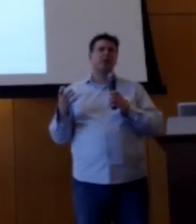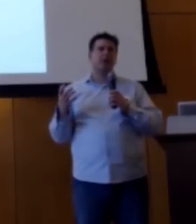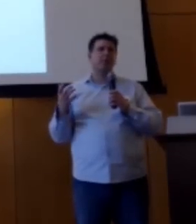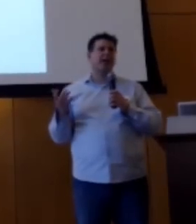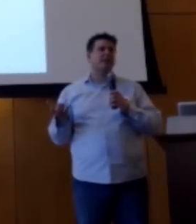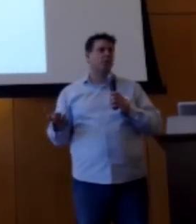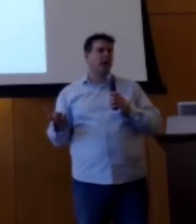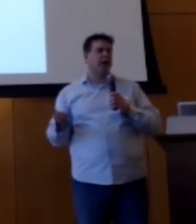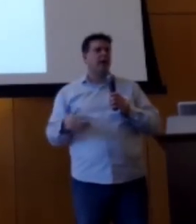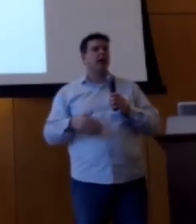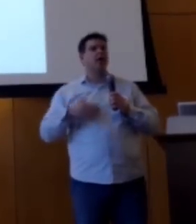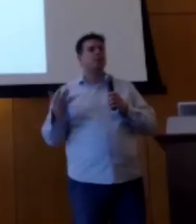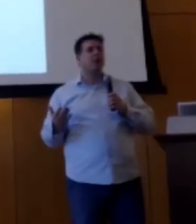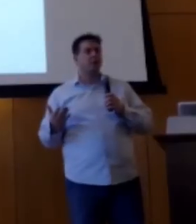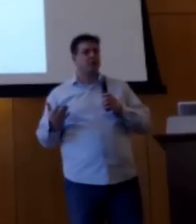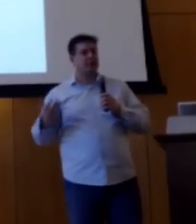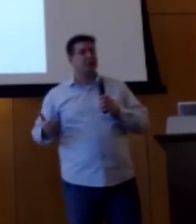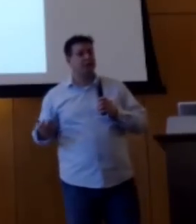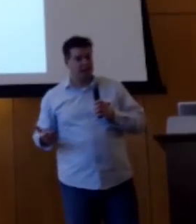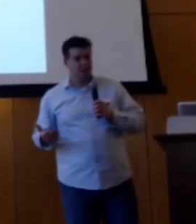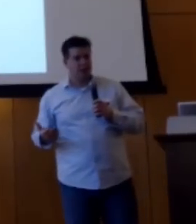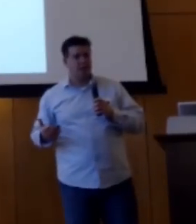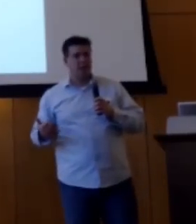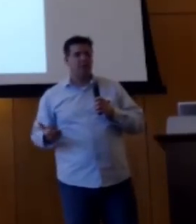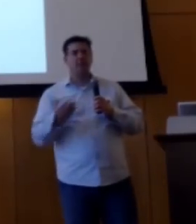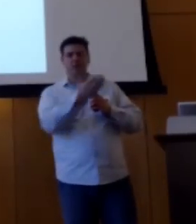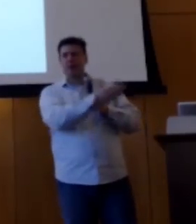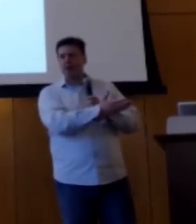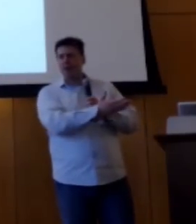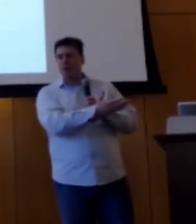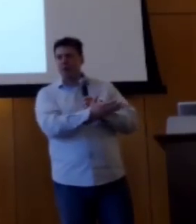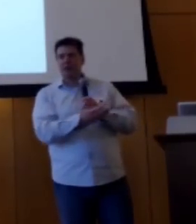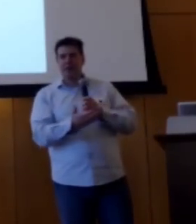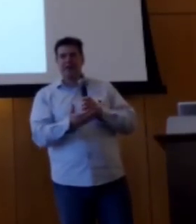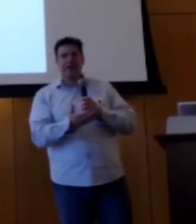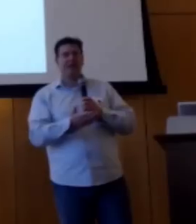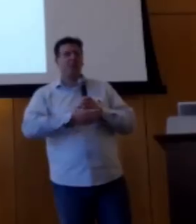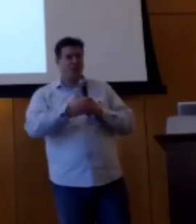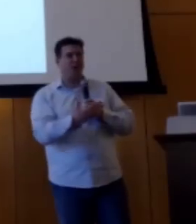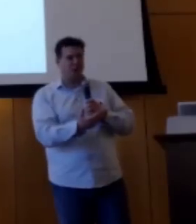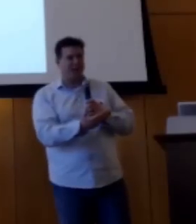actually had passed away, another monk with the same name, named after the monk that he was following,